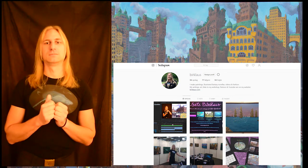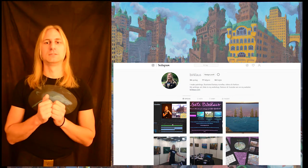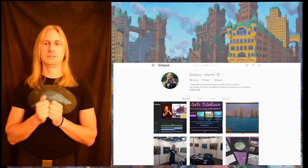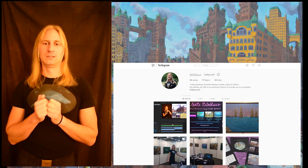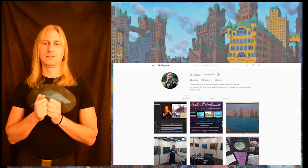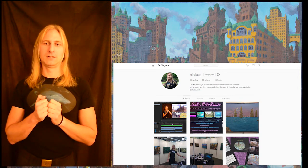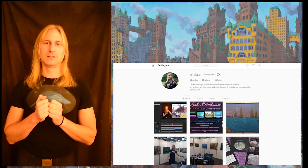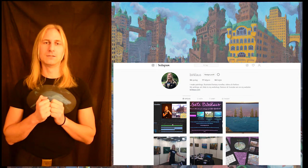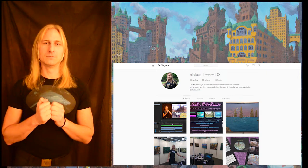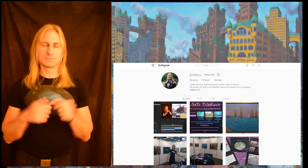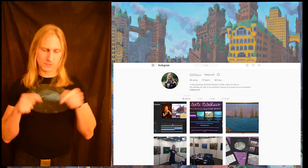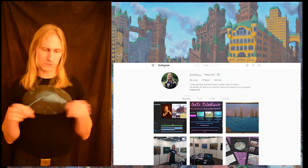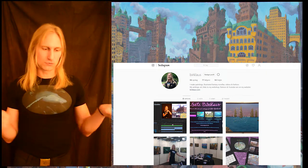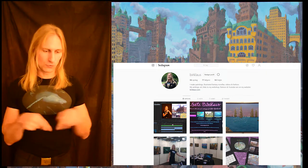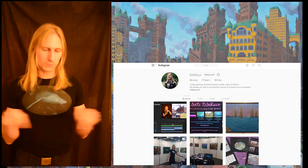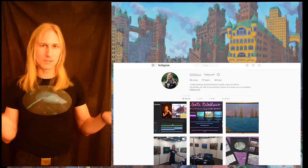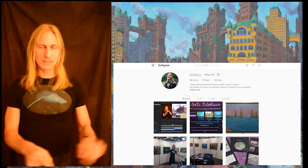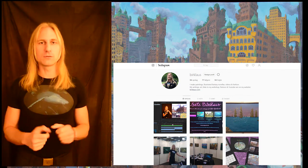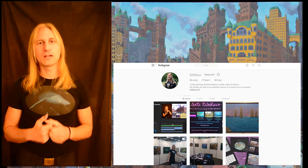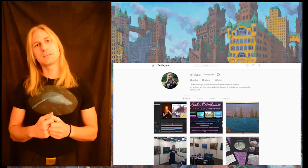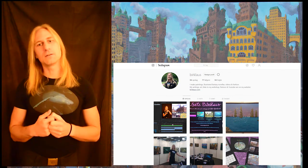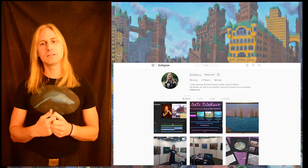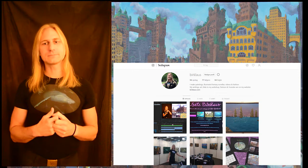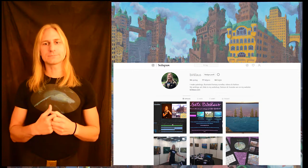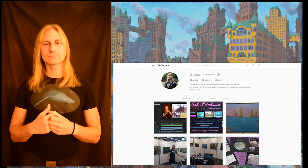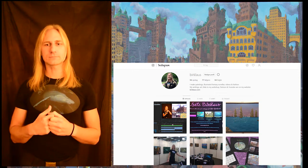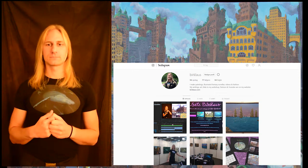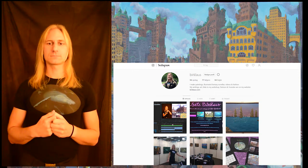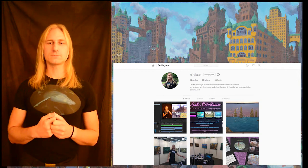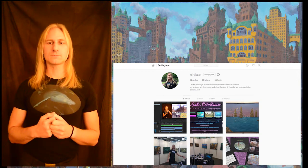Birklaus. There should also be a link to that down here,